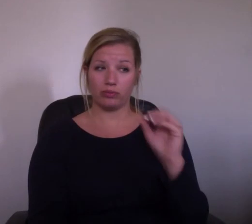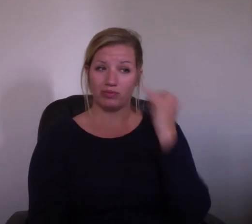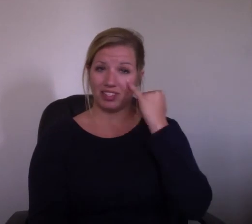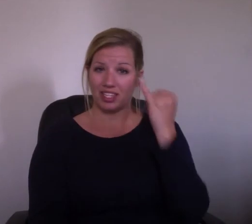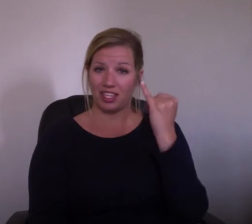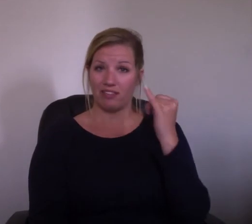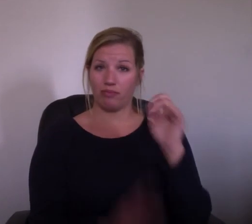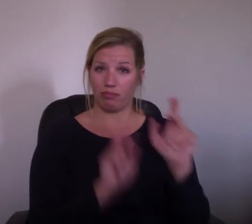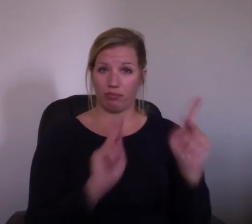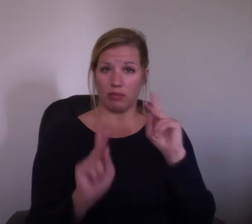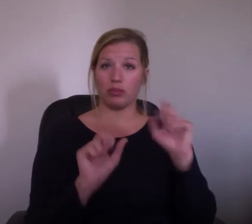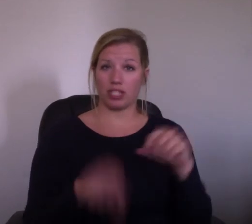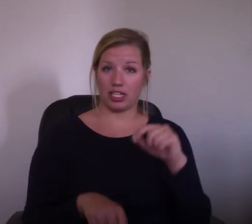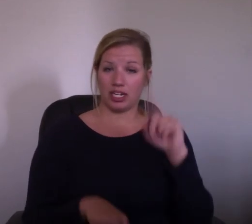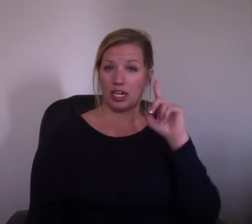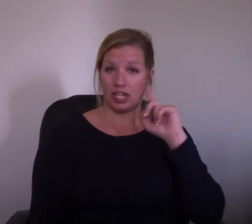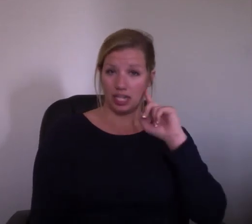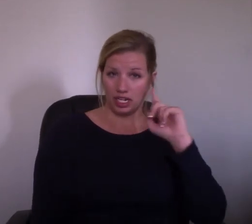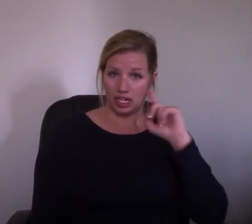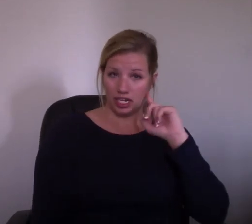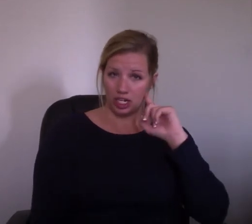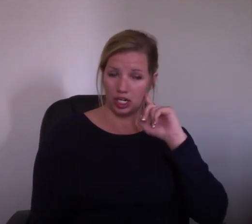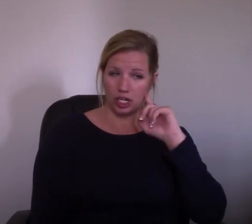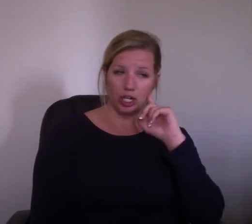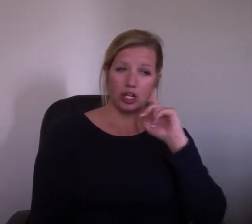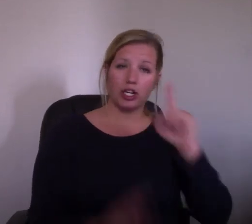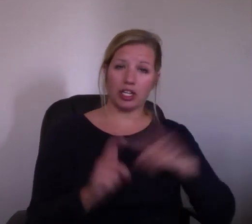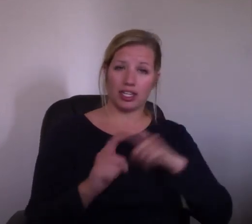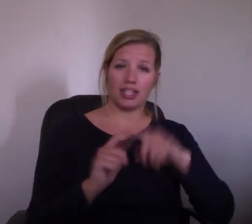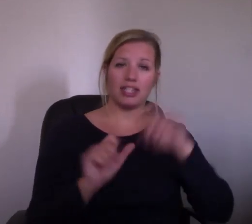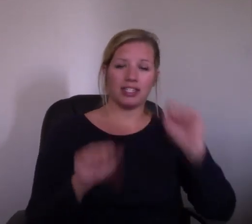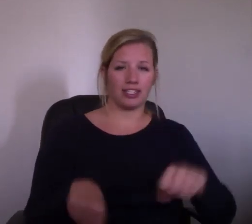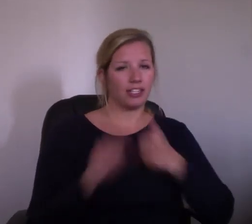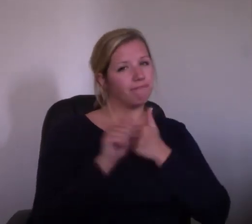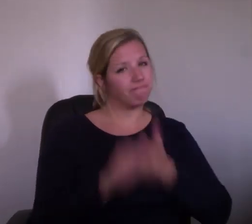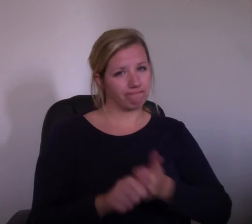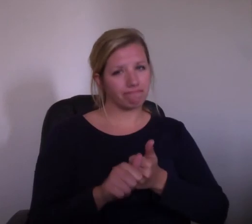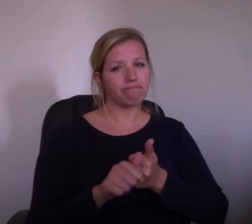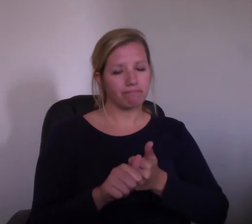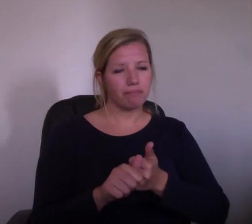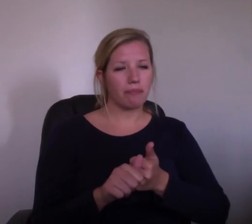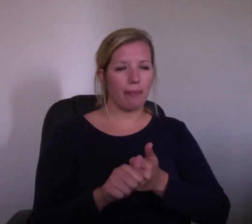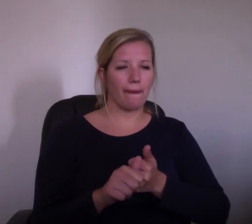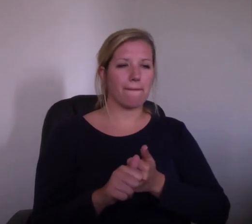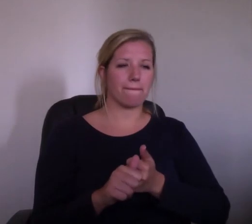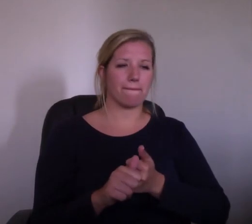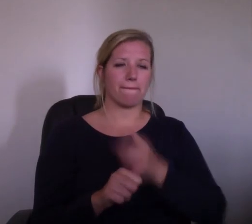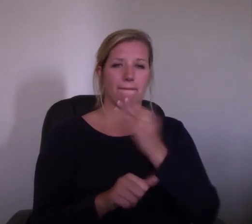who can hear can follow along with you. I also recommend that you check out FEMA's